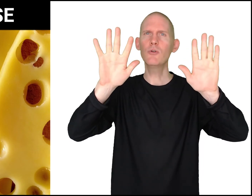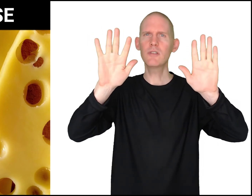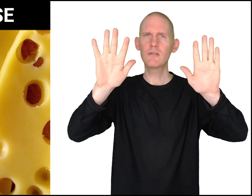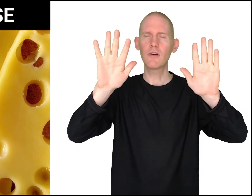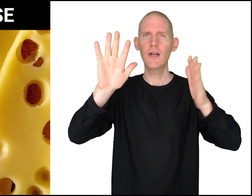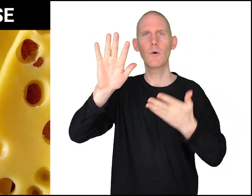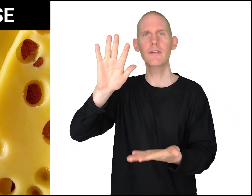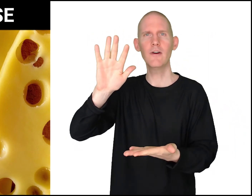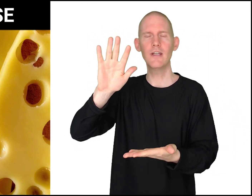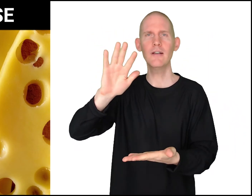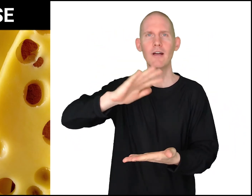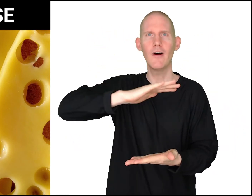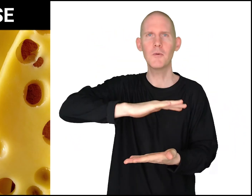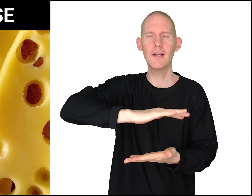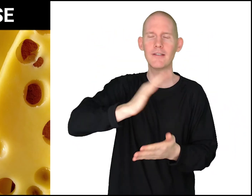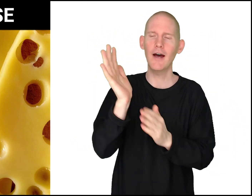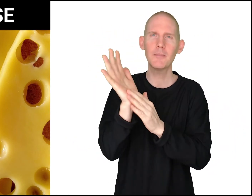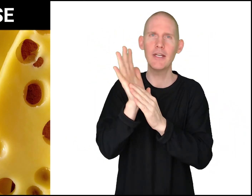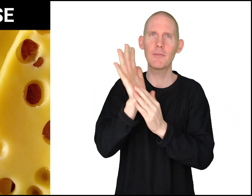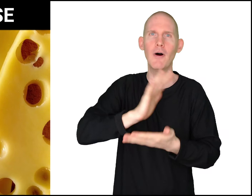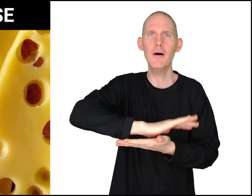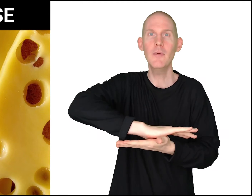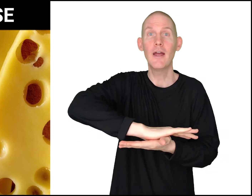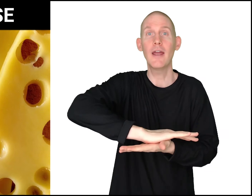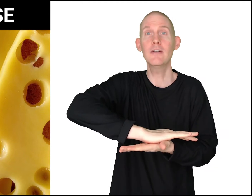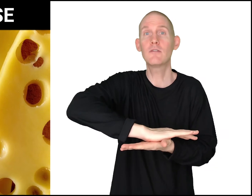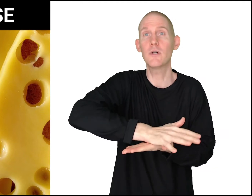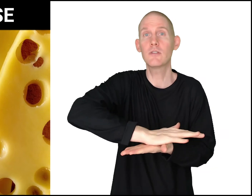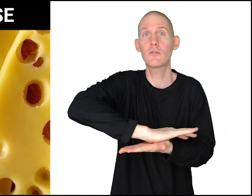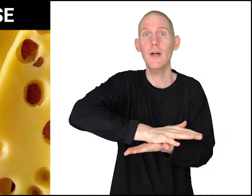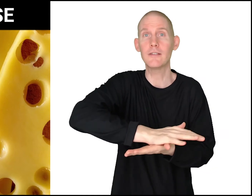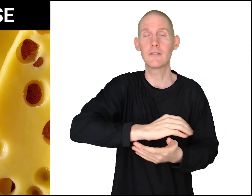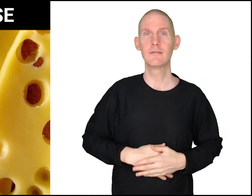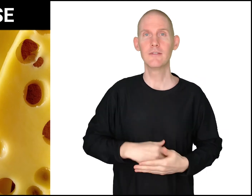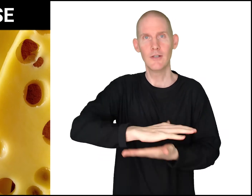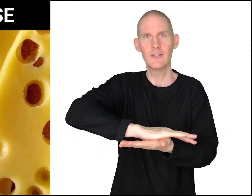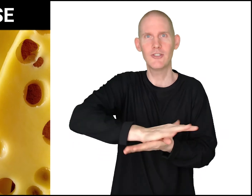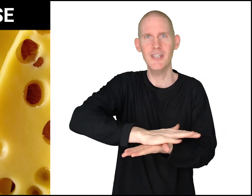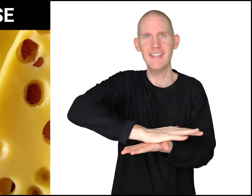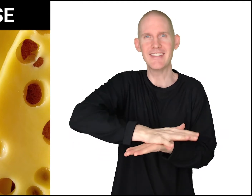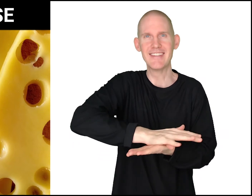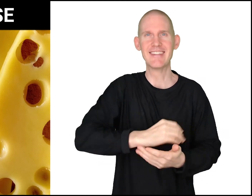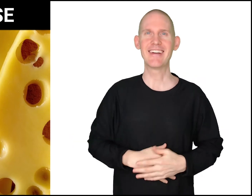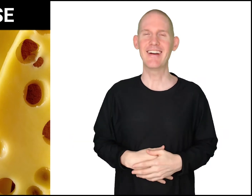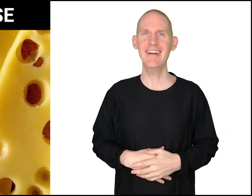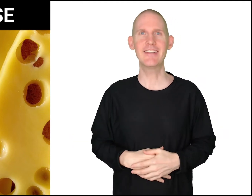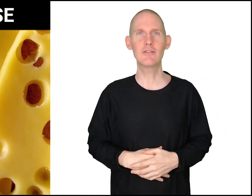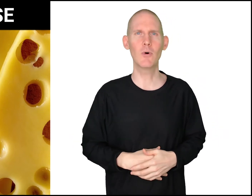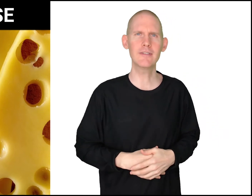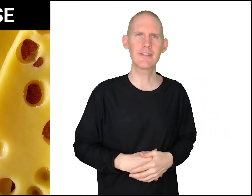loose, right? One down here, other one on top. Take your palm and twist twice. Cheese, right? This was the